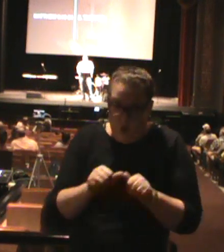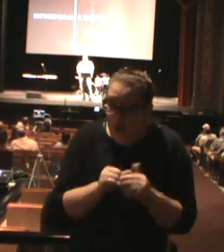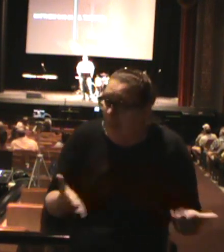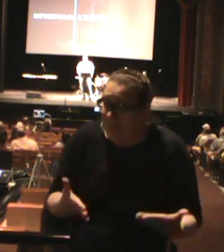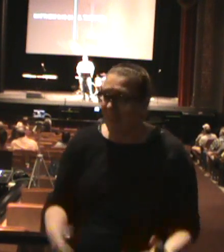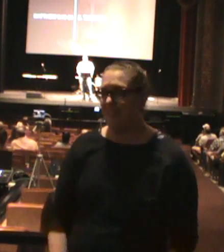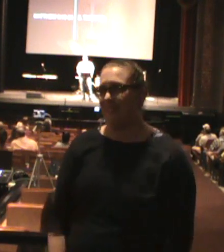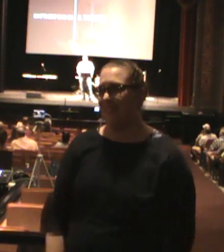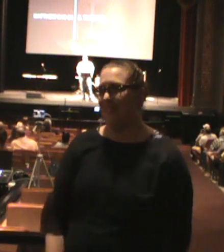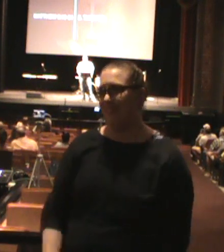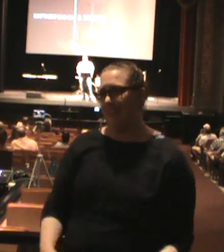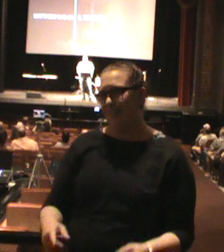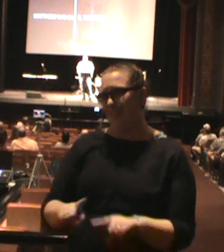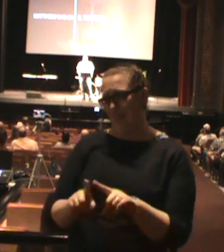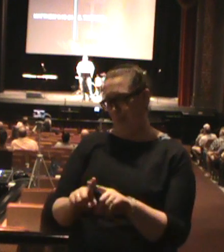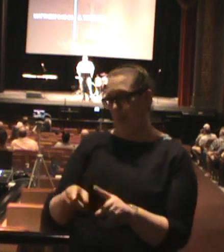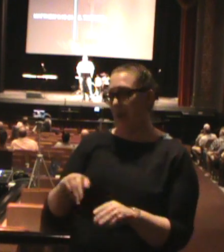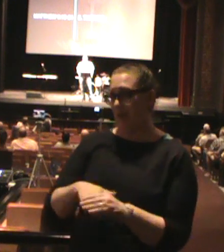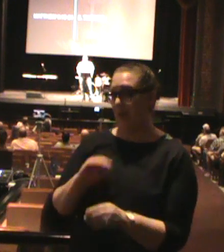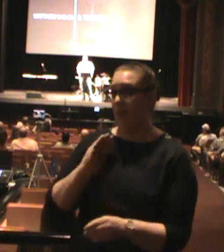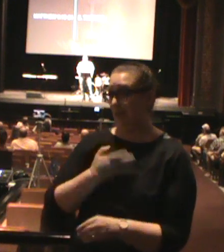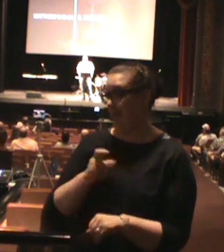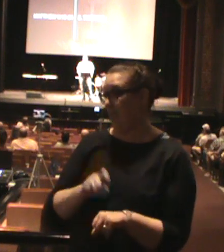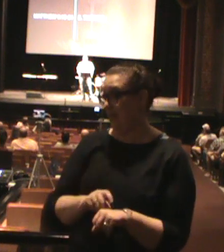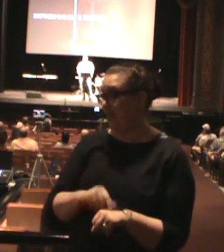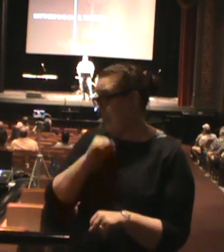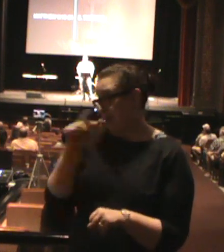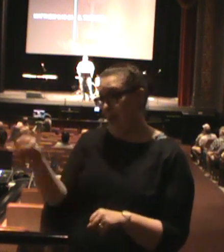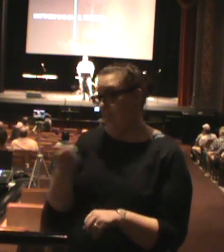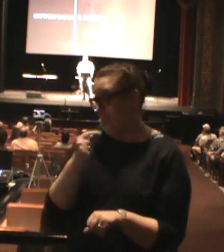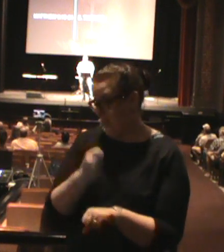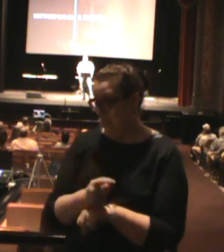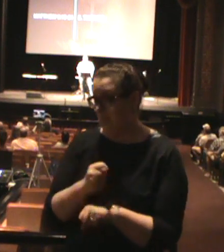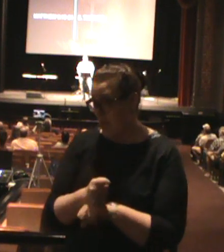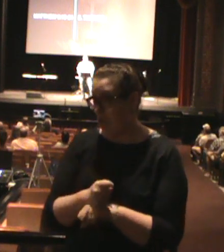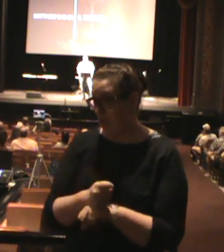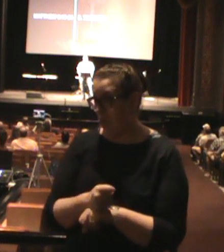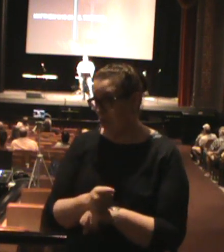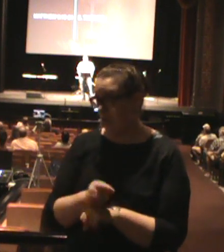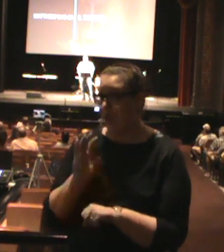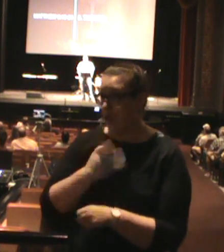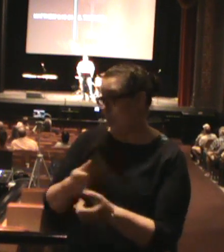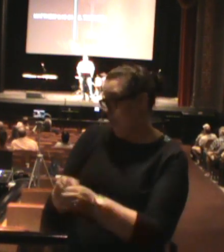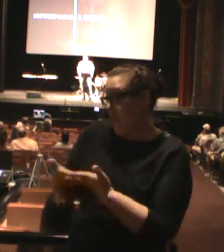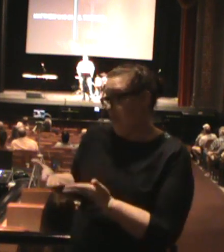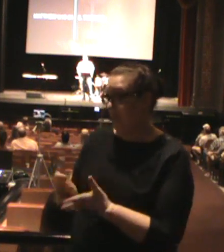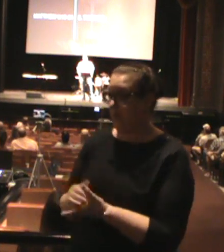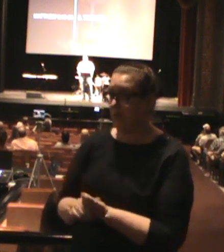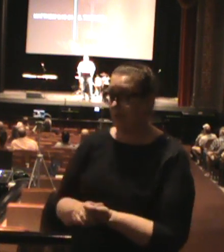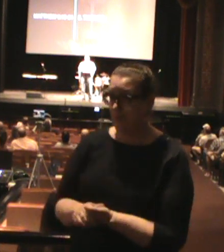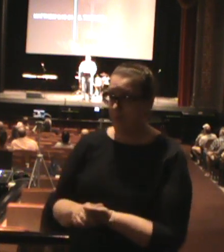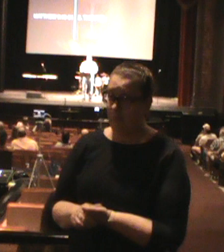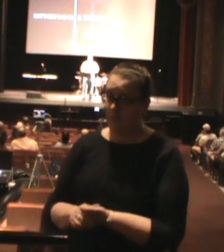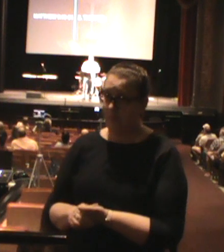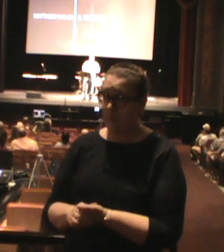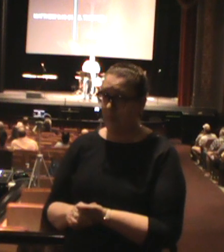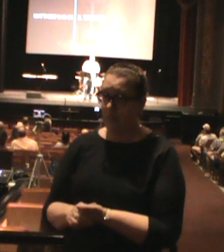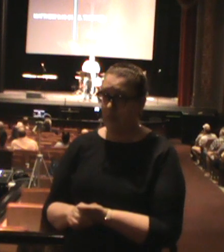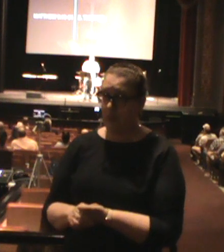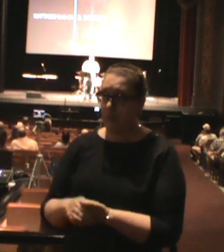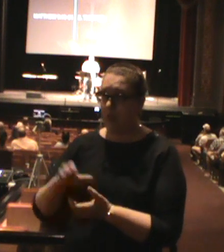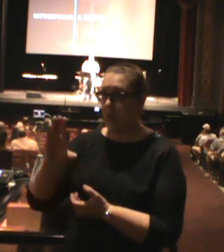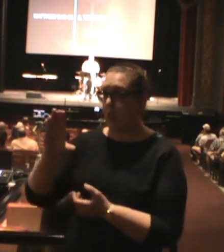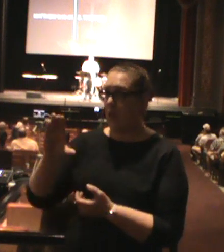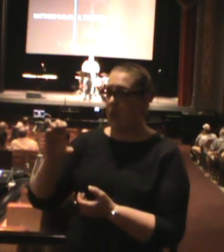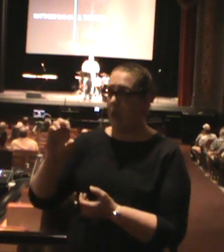But in modern times, that's not the only danger to our treasures. We have something called cyber